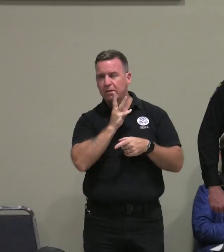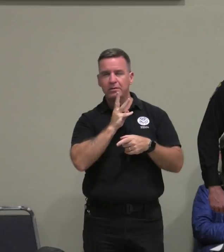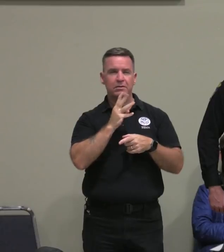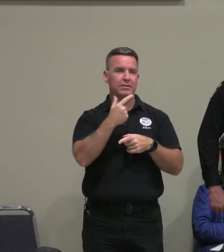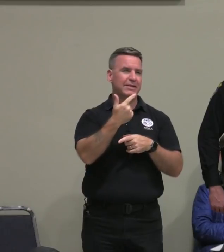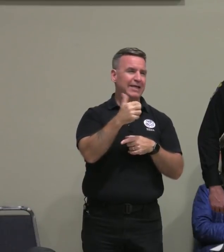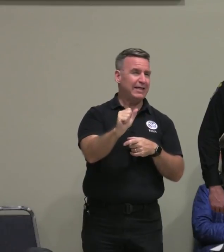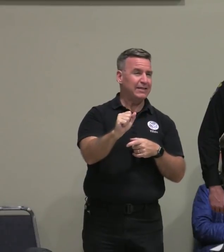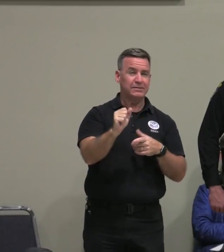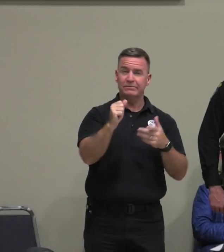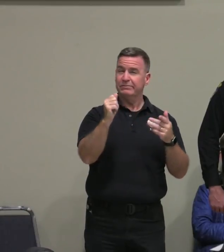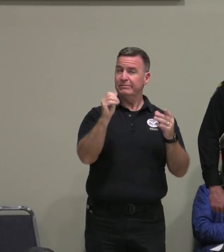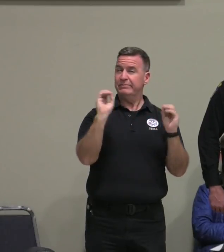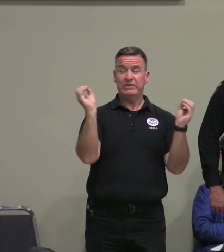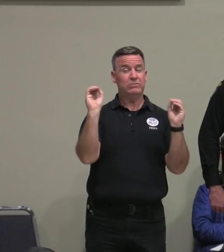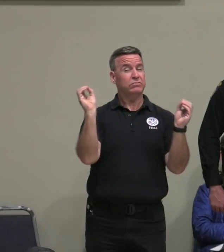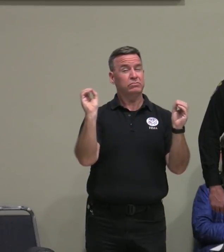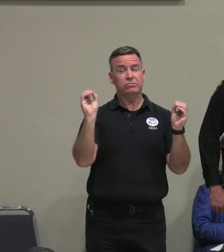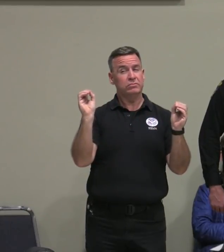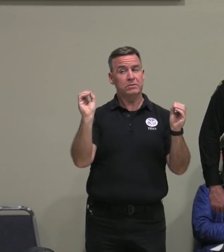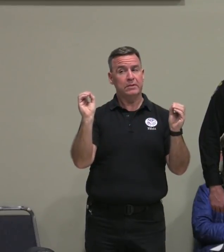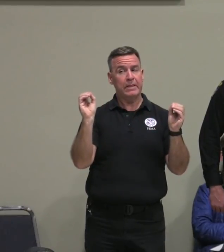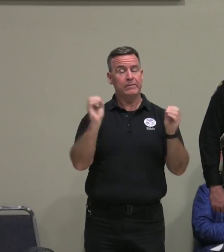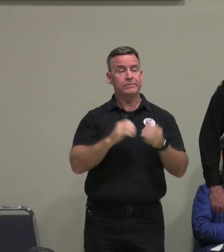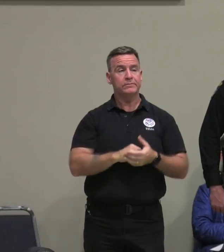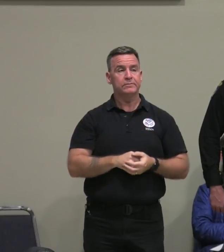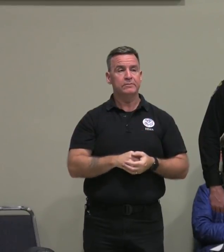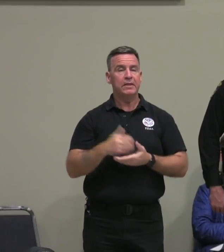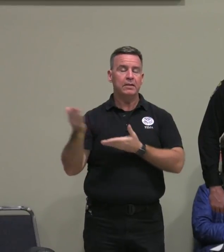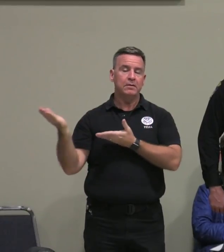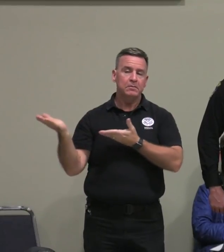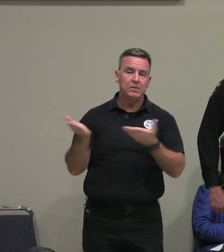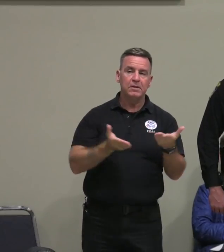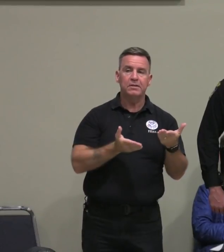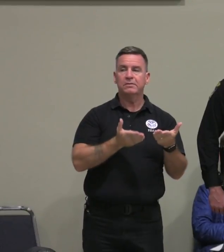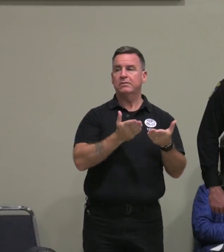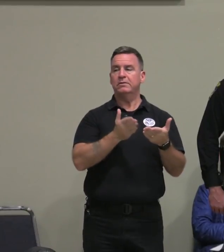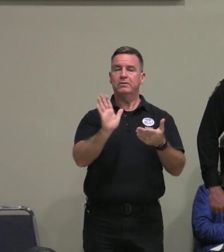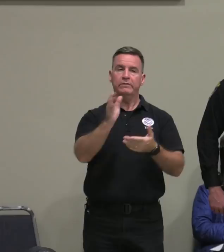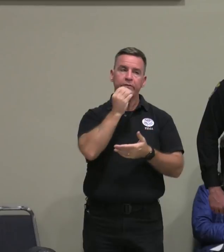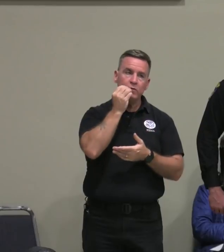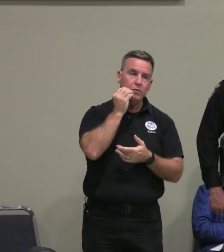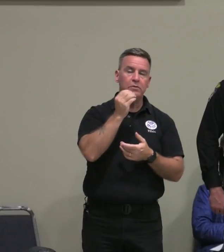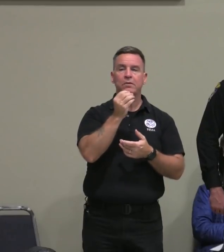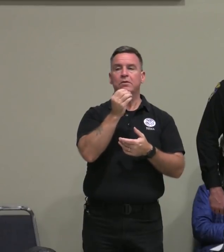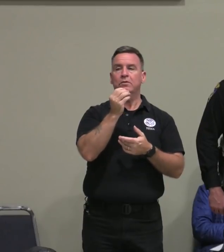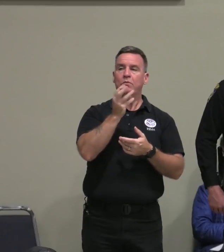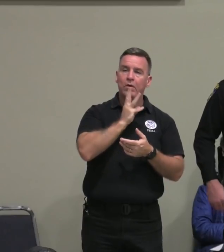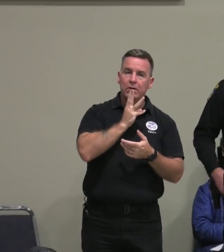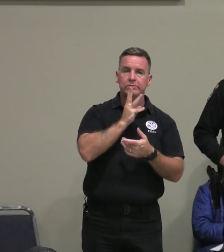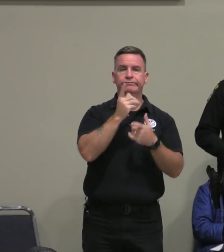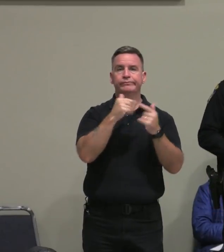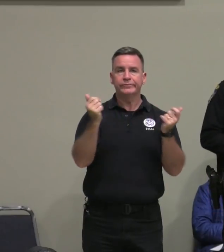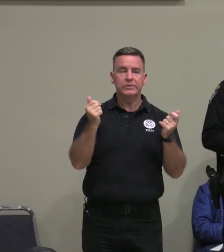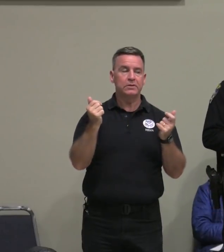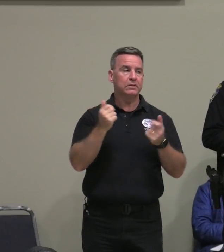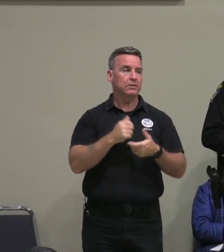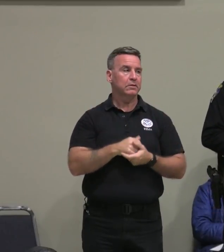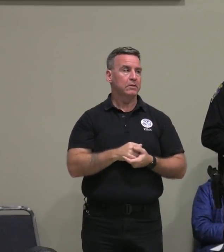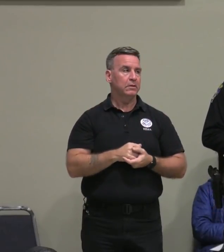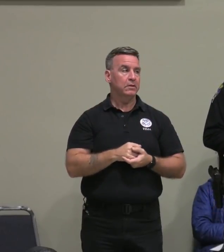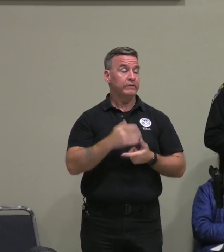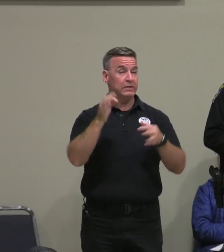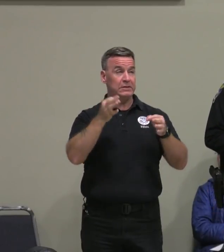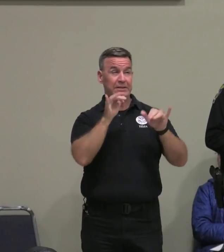as well as natural gas. And bring supplies like food and water if you do